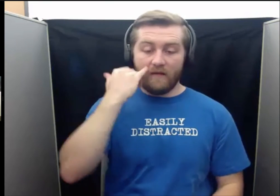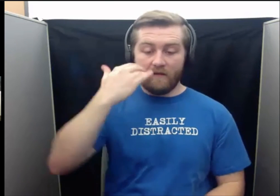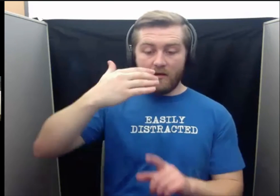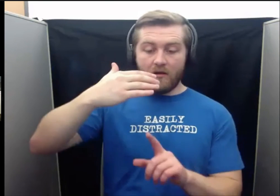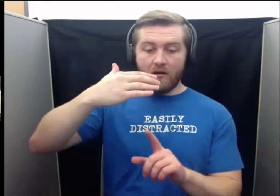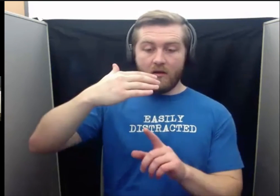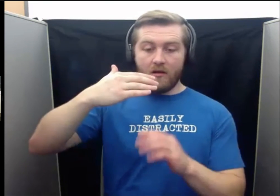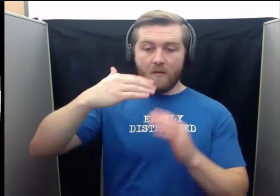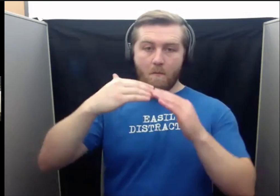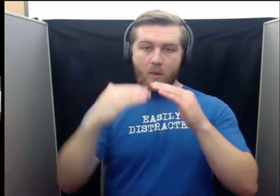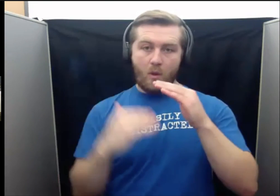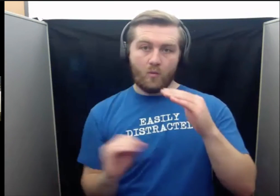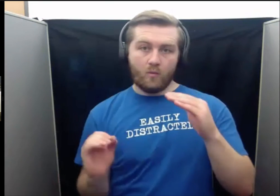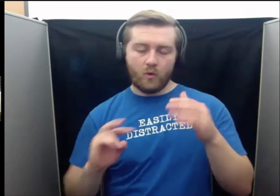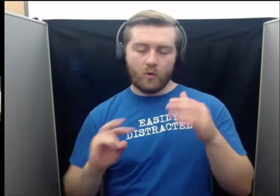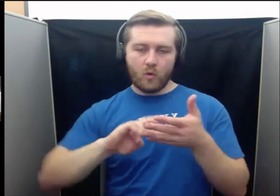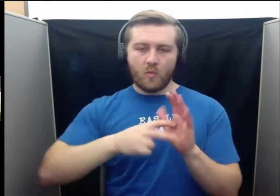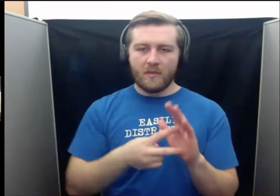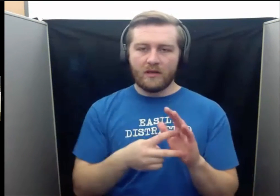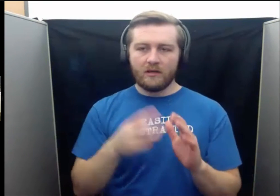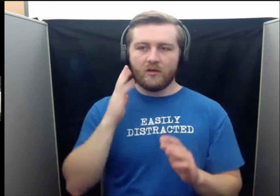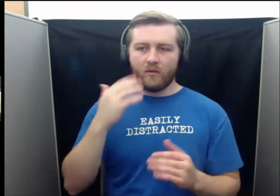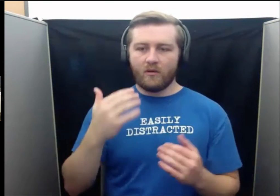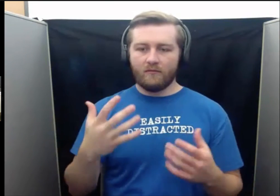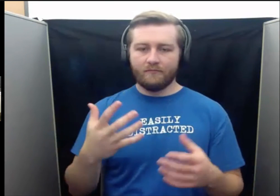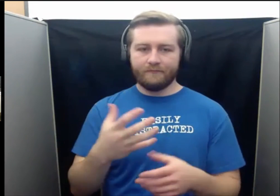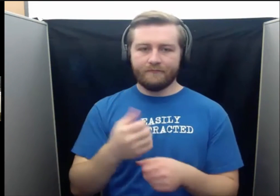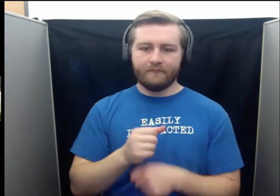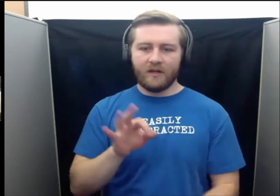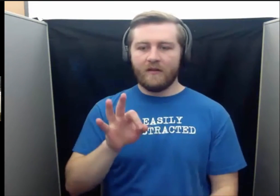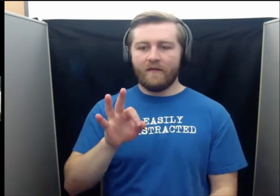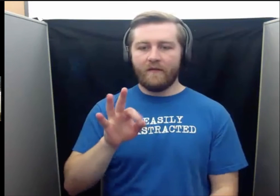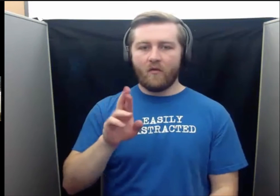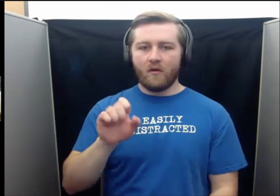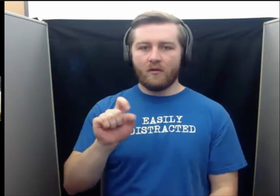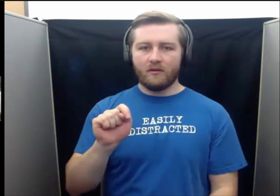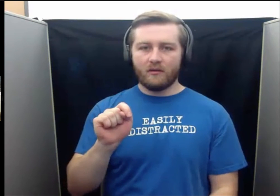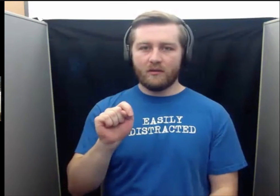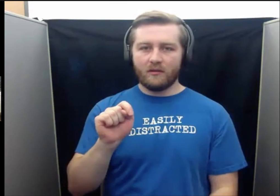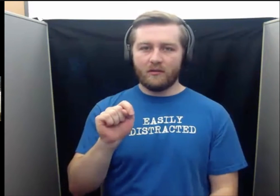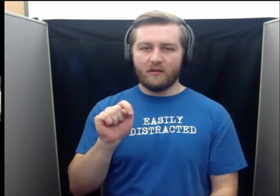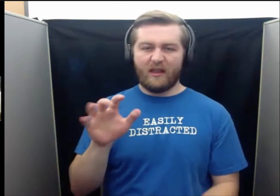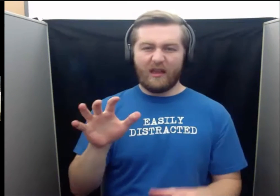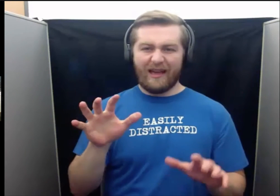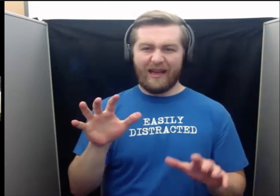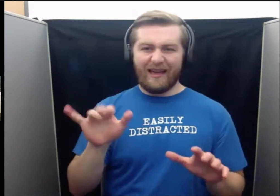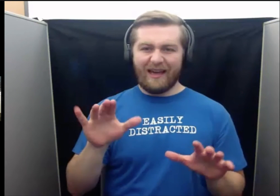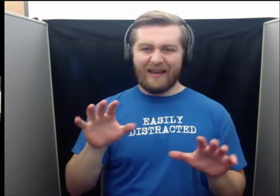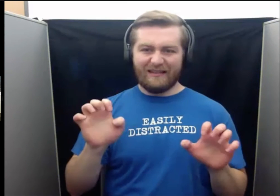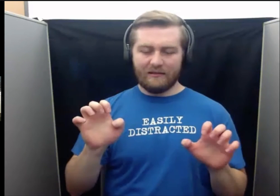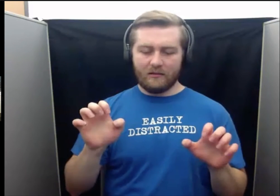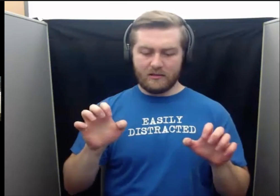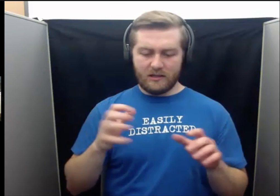night was supposed to be like 60 or 66 degrees, and the dew point was 48.